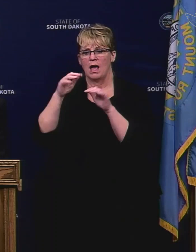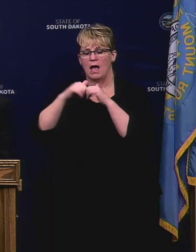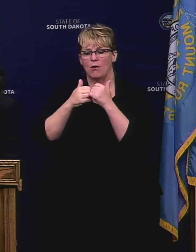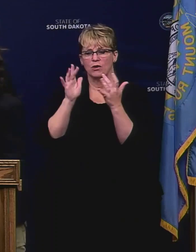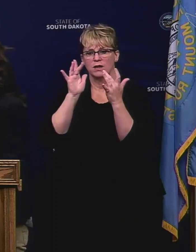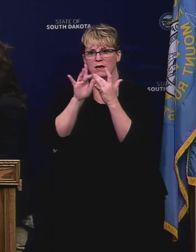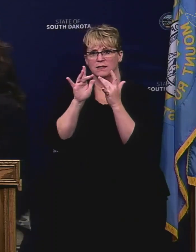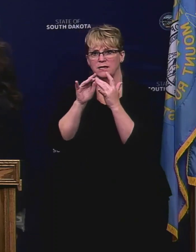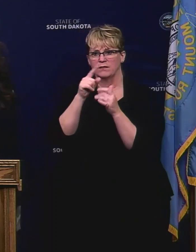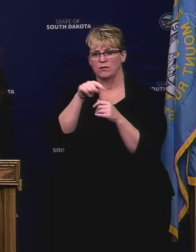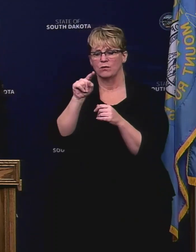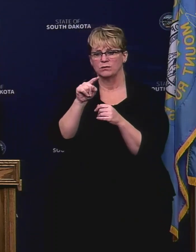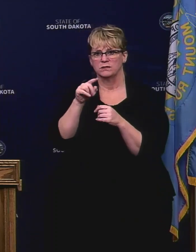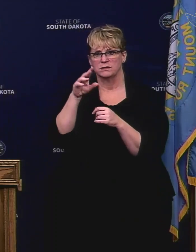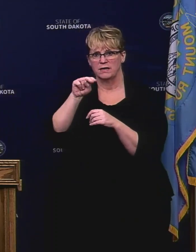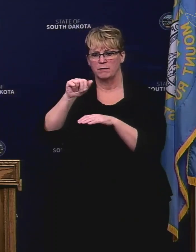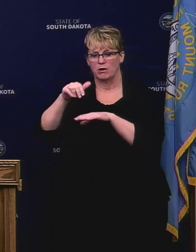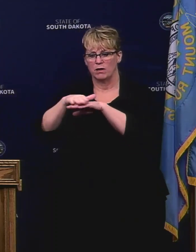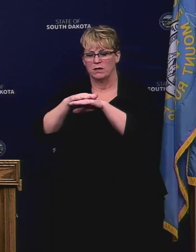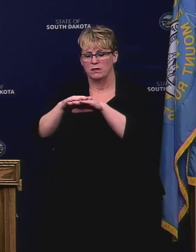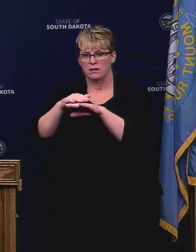that mass testing?